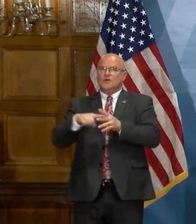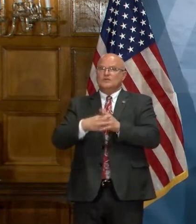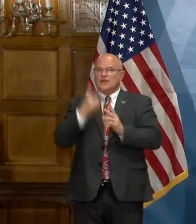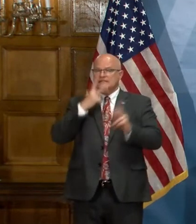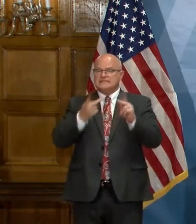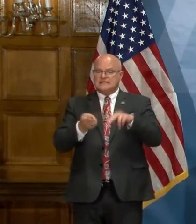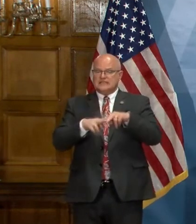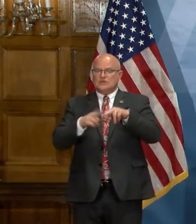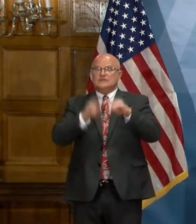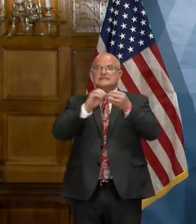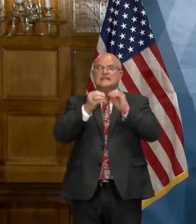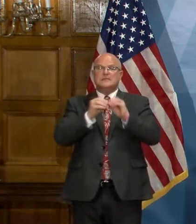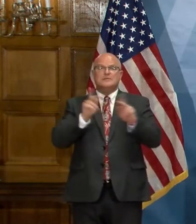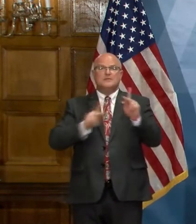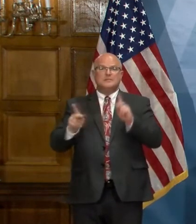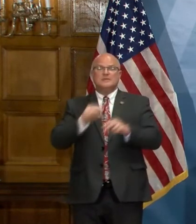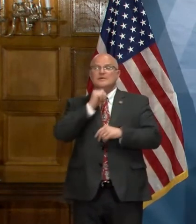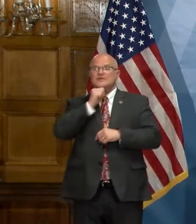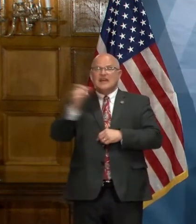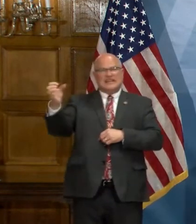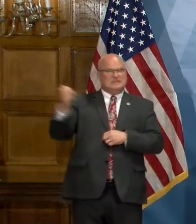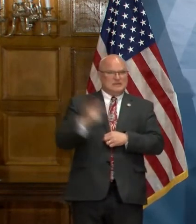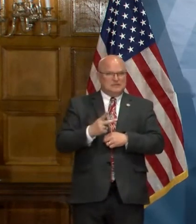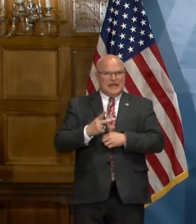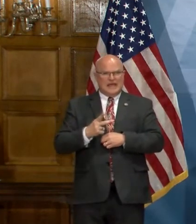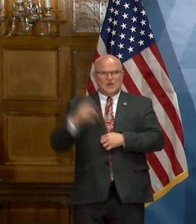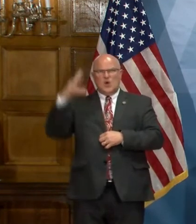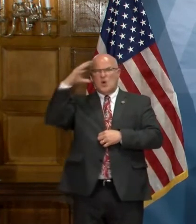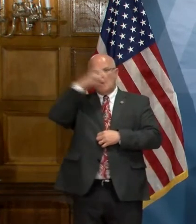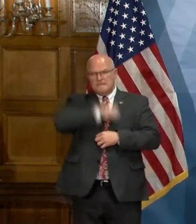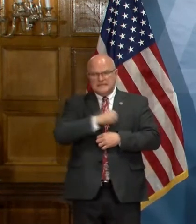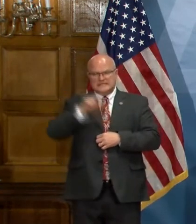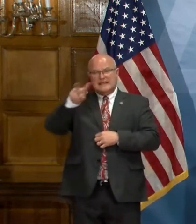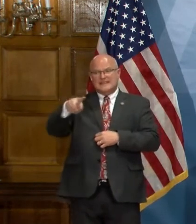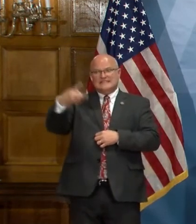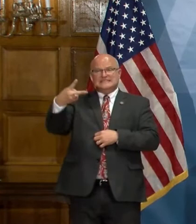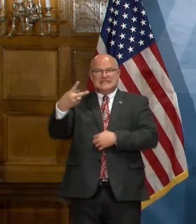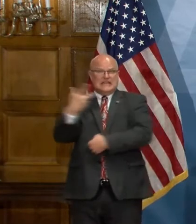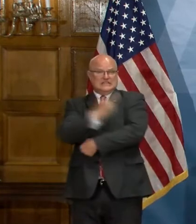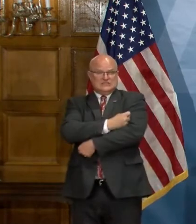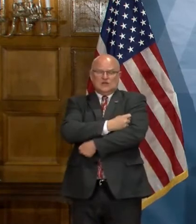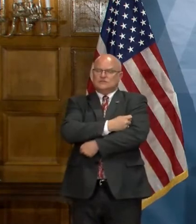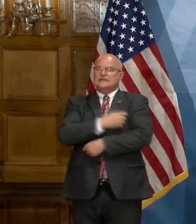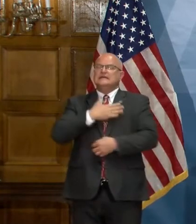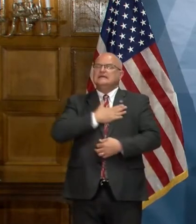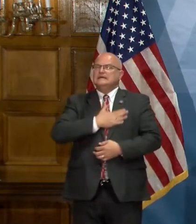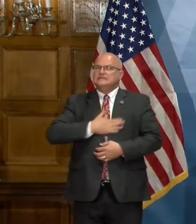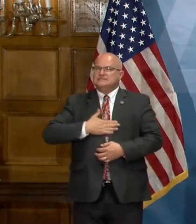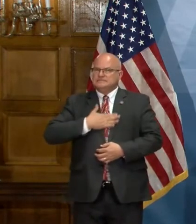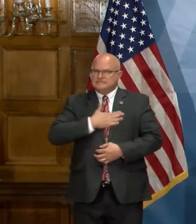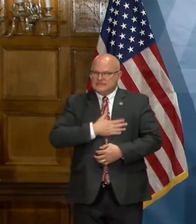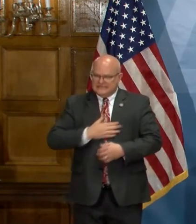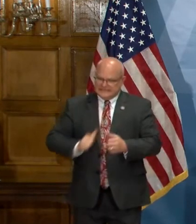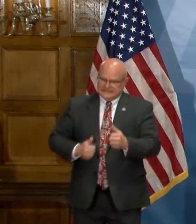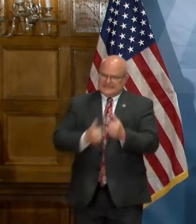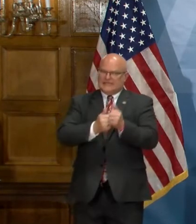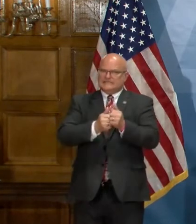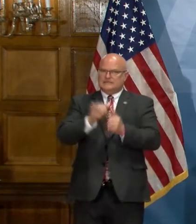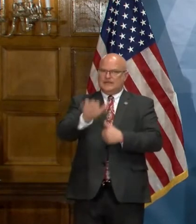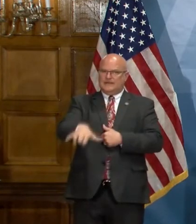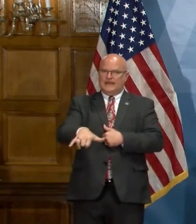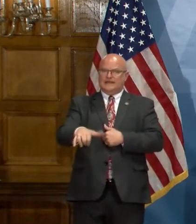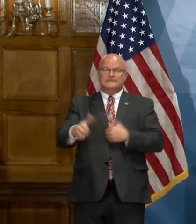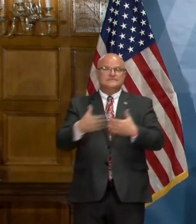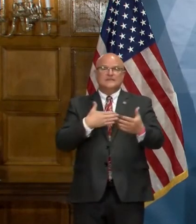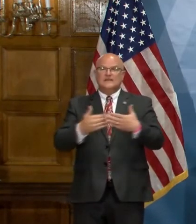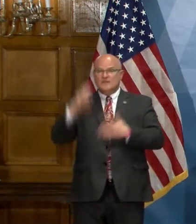see increasing numbers of individuals that aren't returning or have missed their second dose, and we want them to please catch up on that. Now,